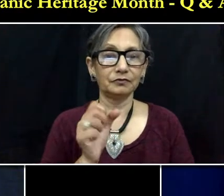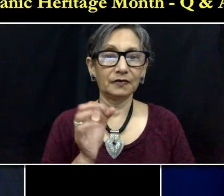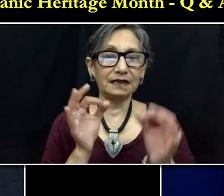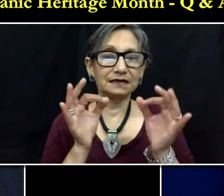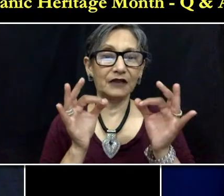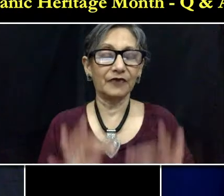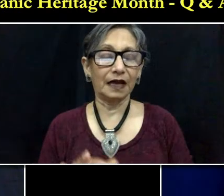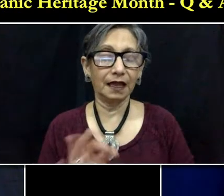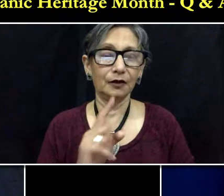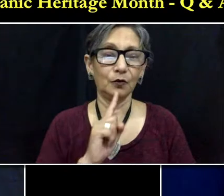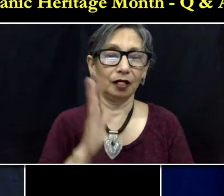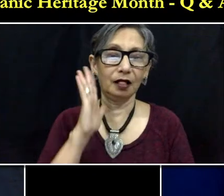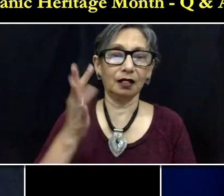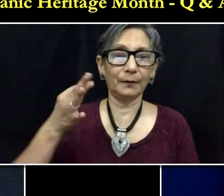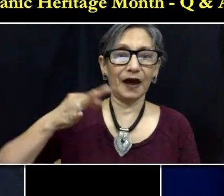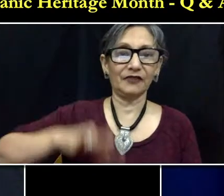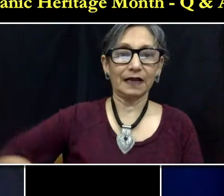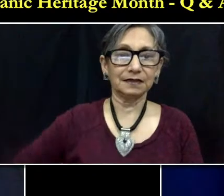they are.